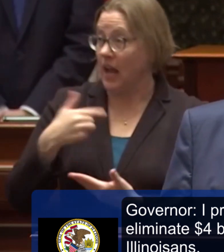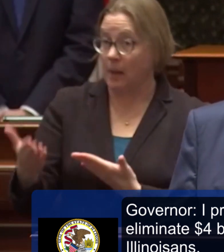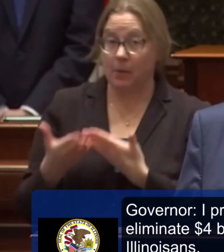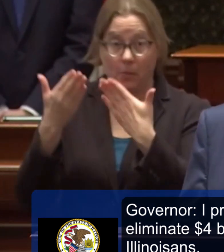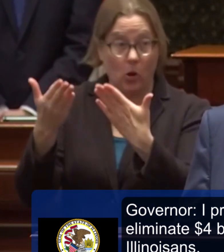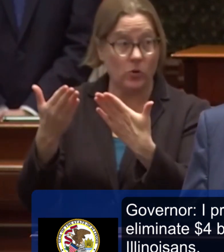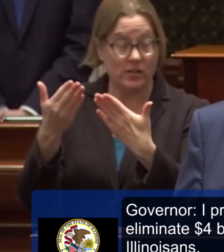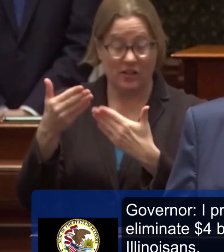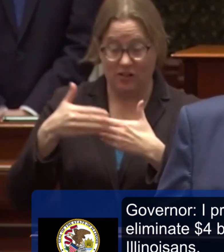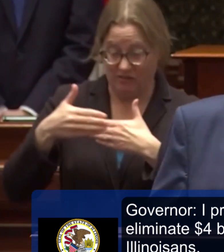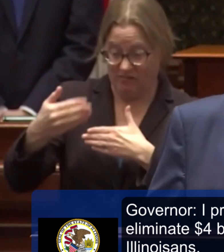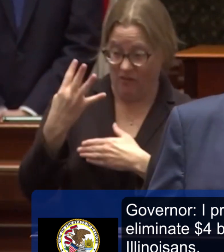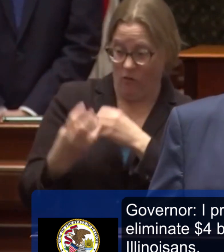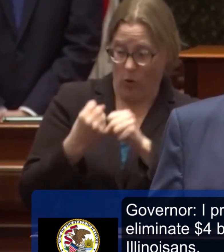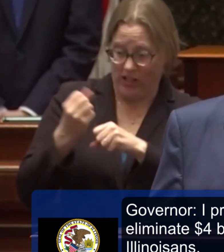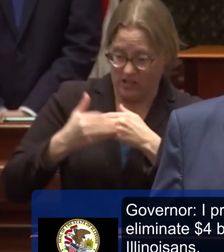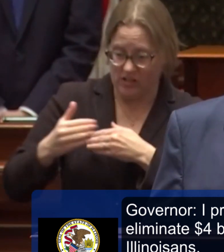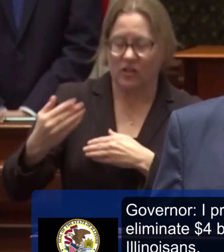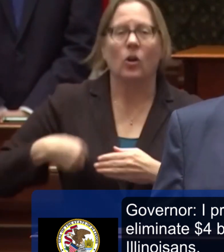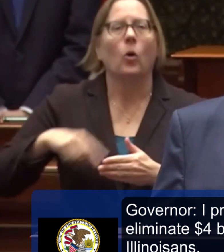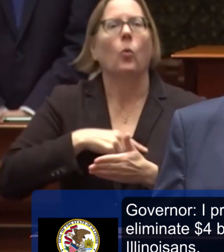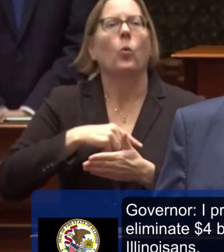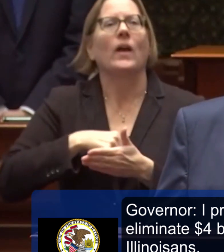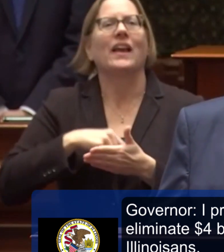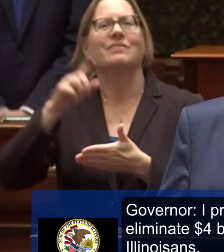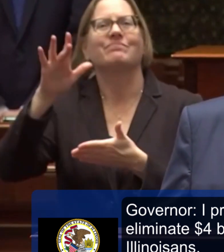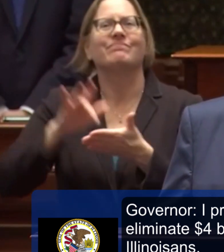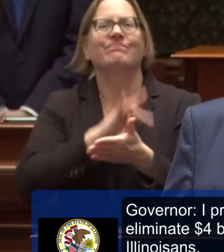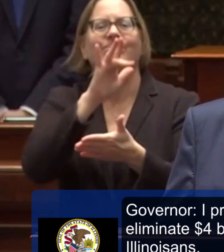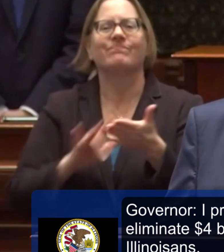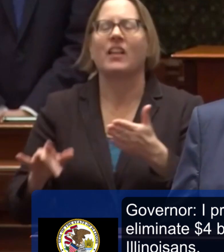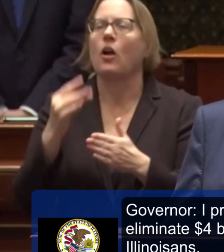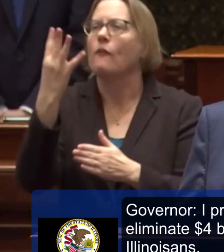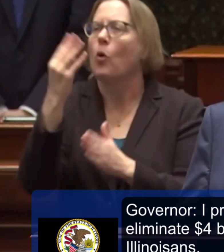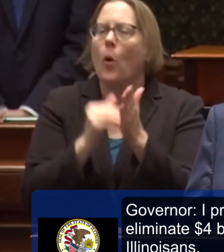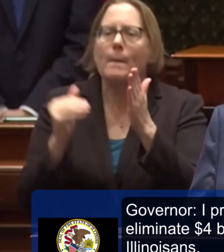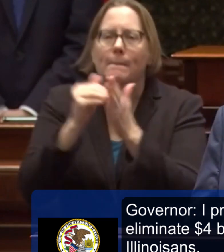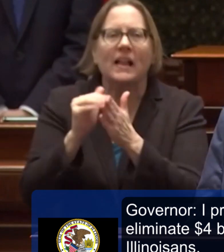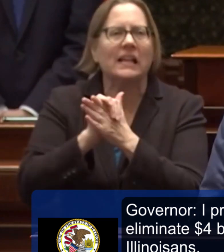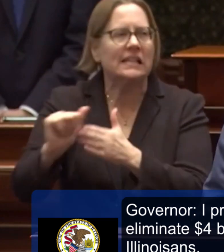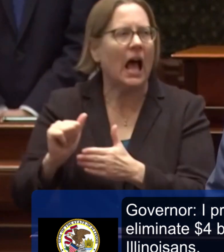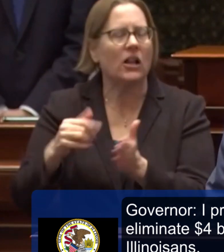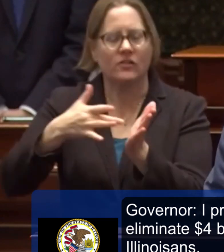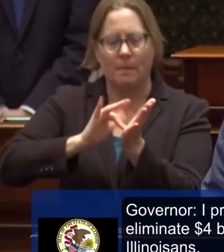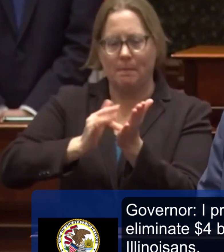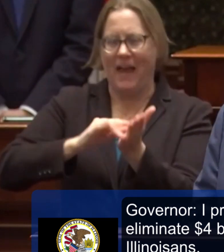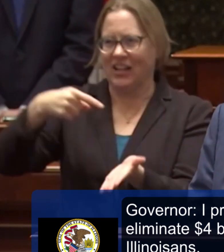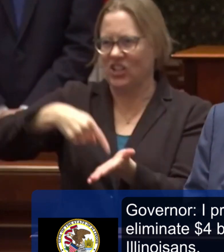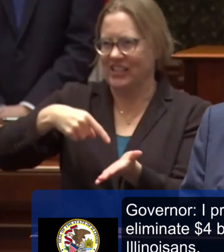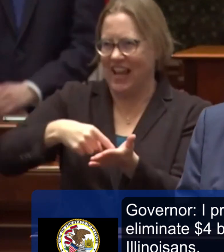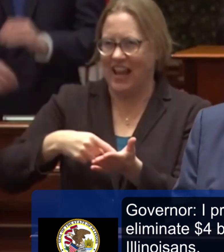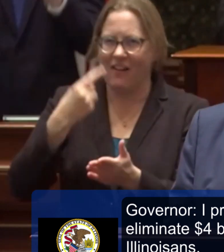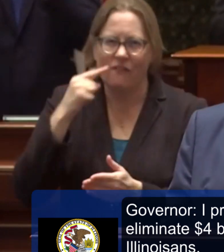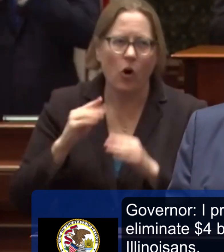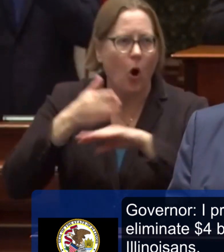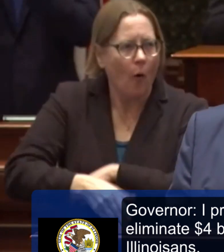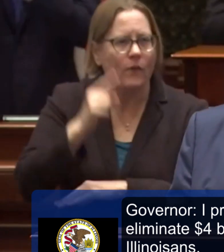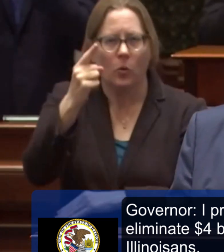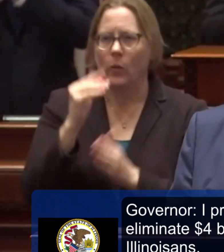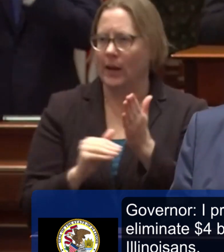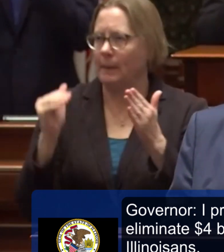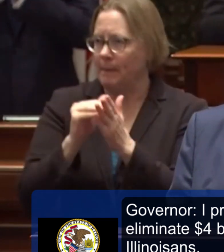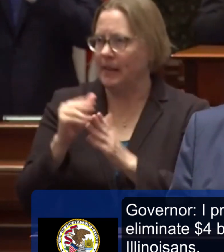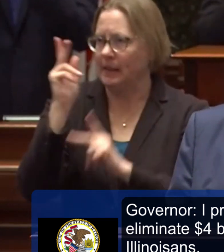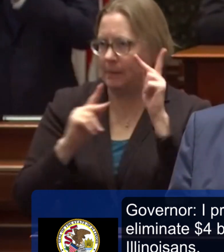next 4 years, we eliminate $4 billion of medical debt for over 1 million Illinoisans.